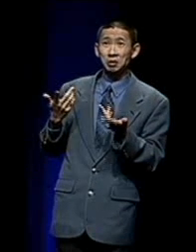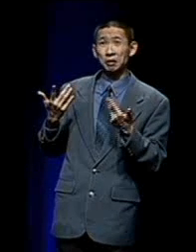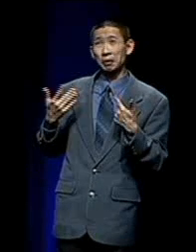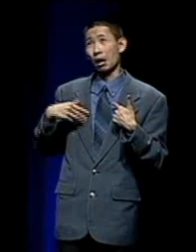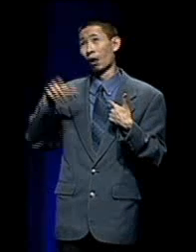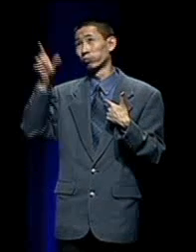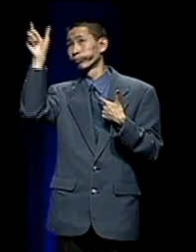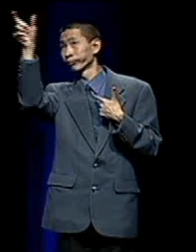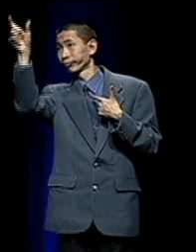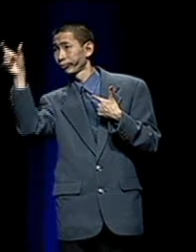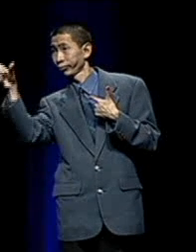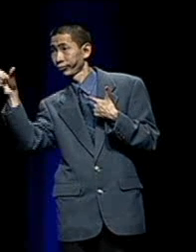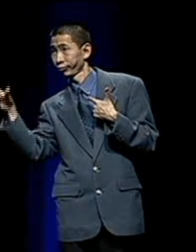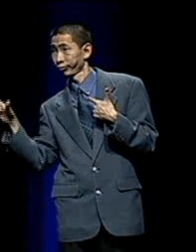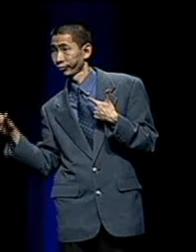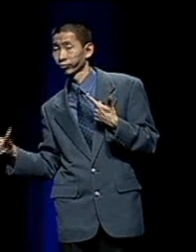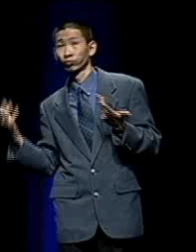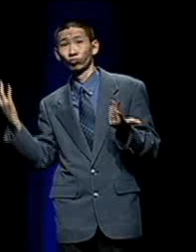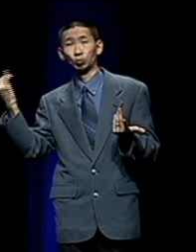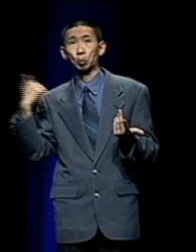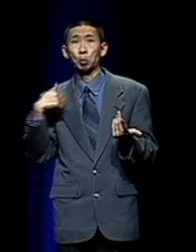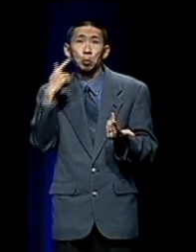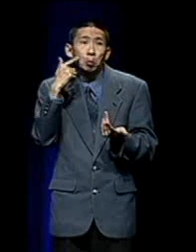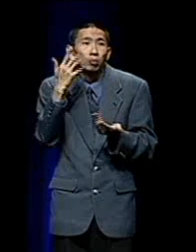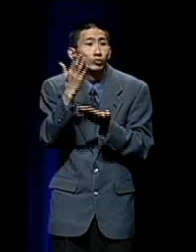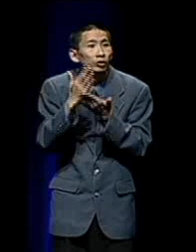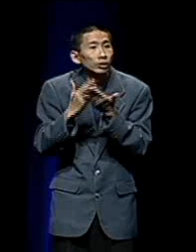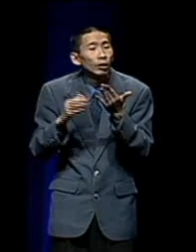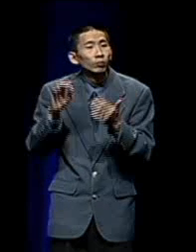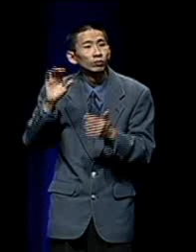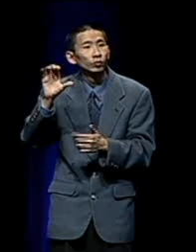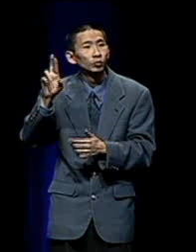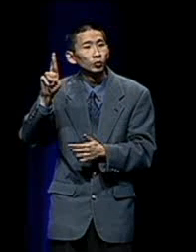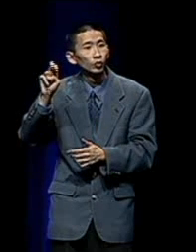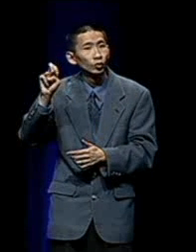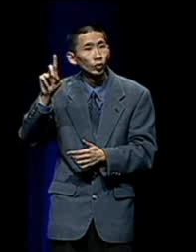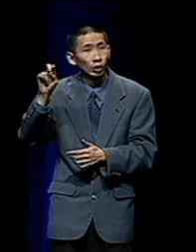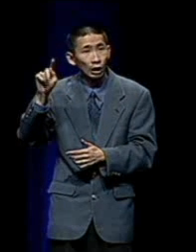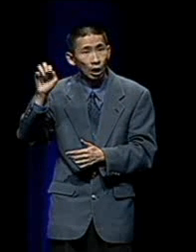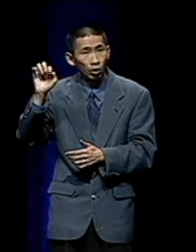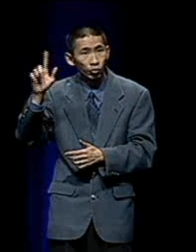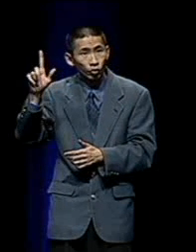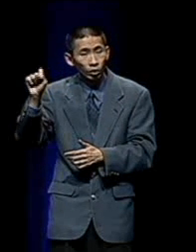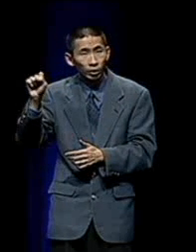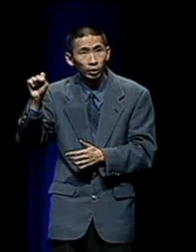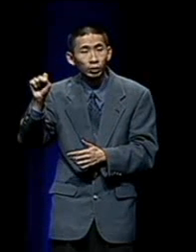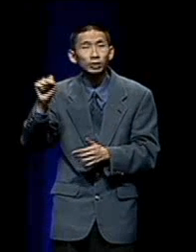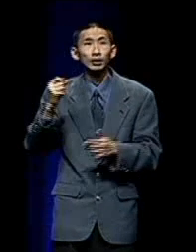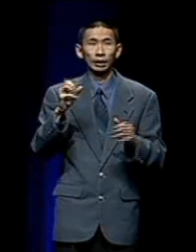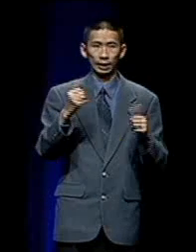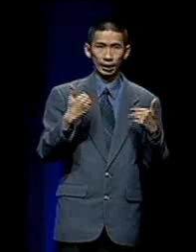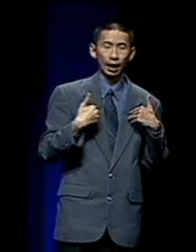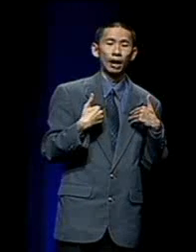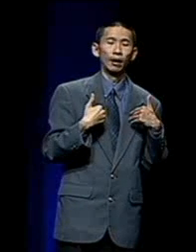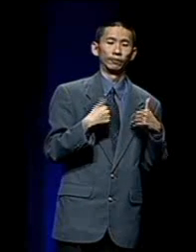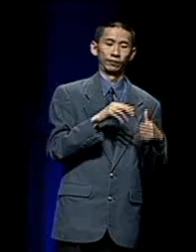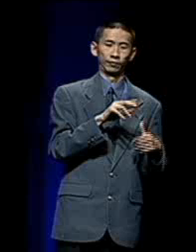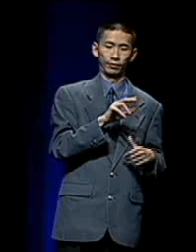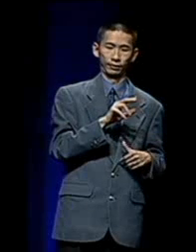credentials that would be, you could specialize off of the level 1 generalist credential, and there might be some